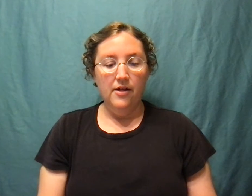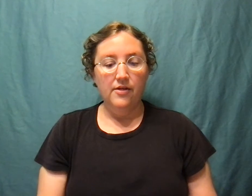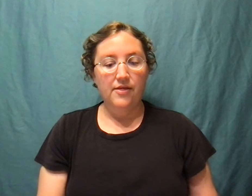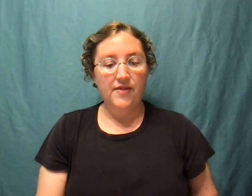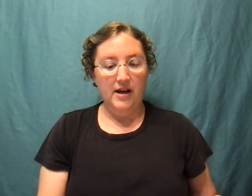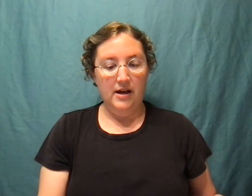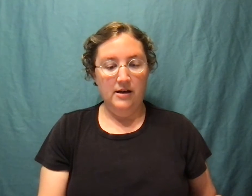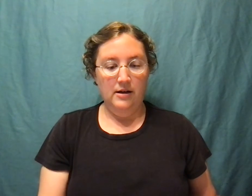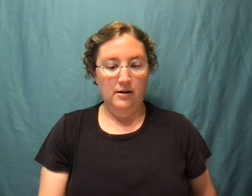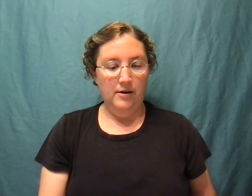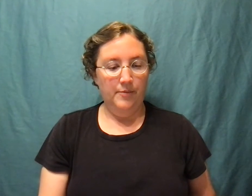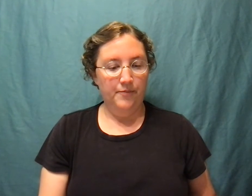Then